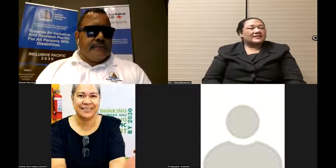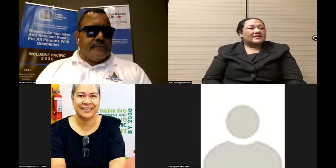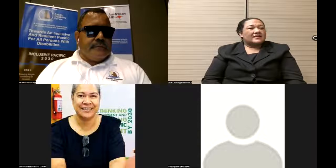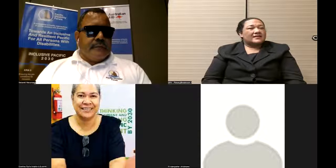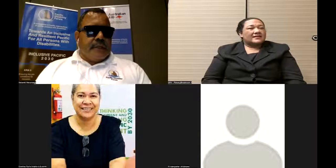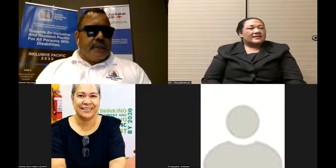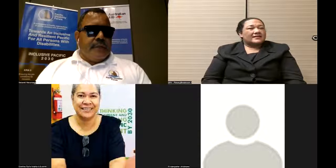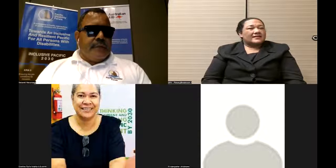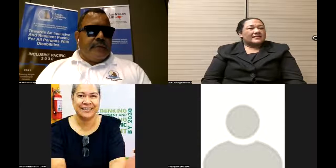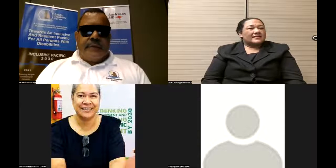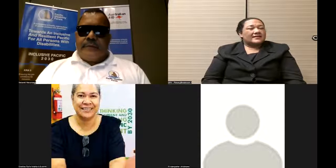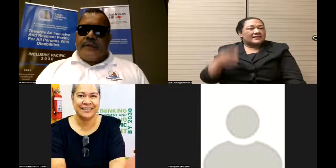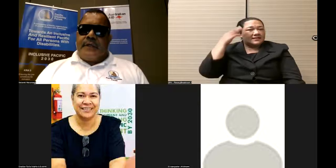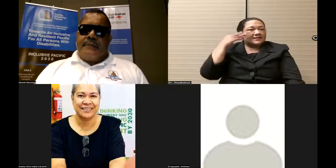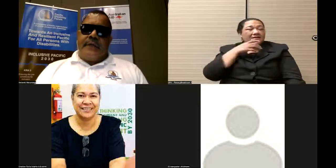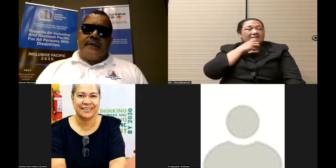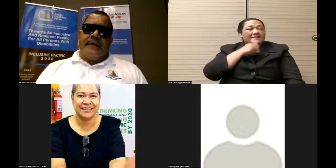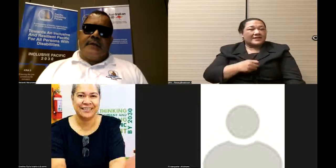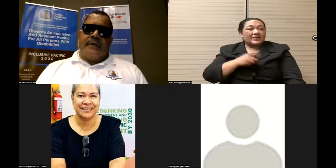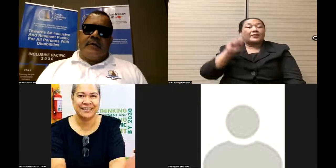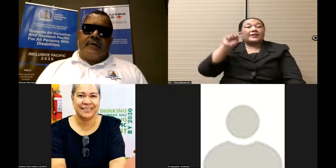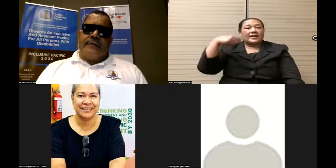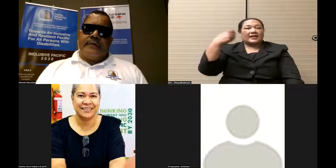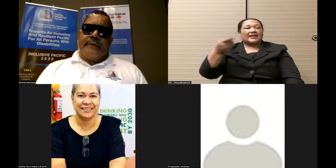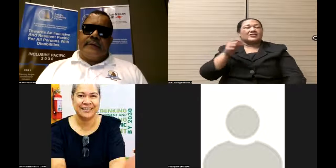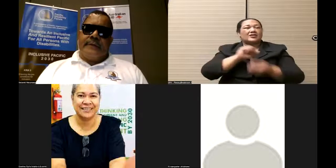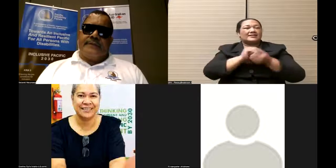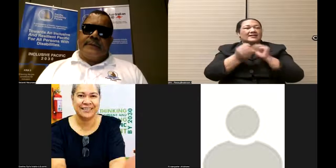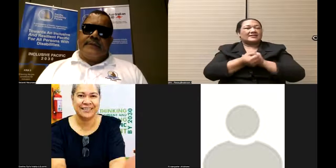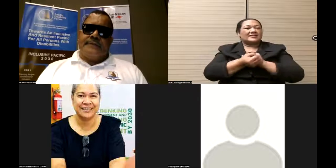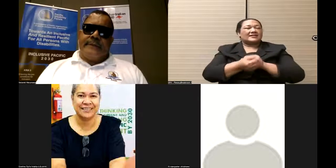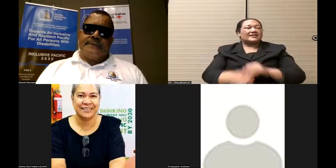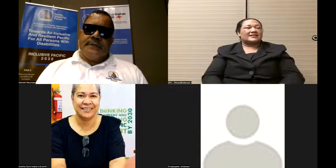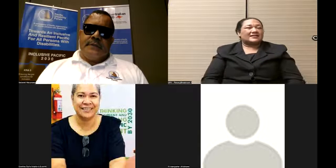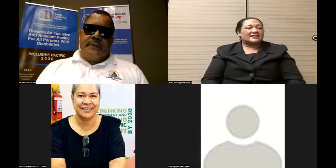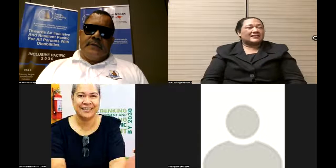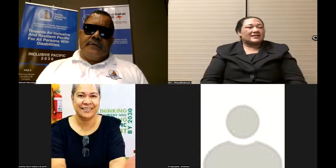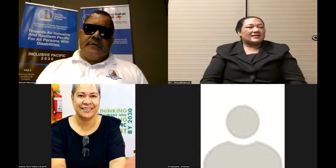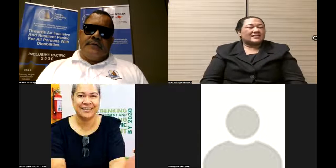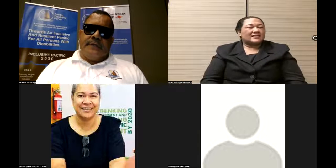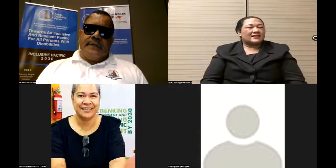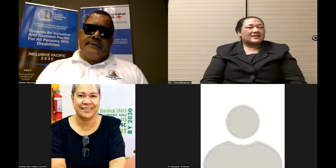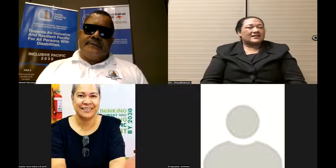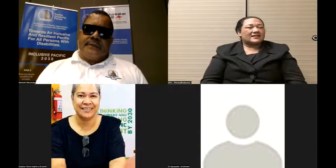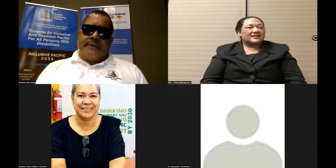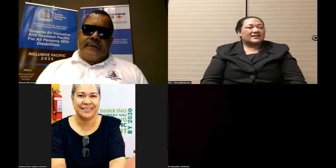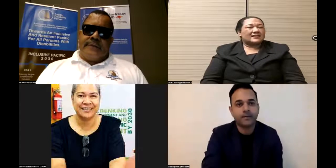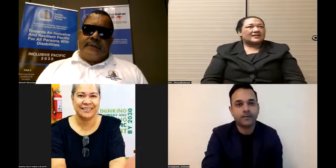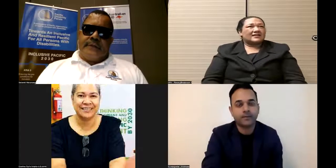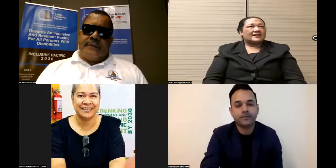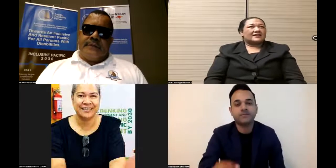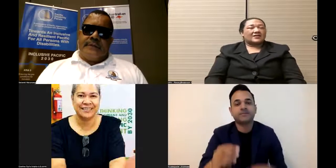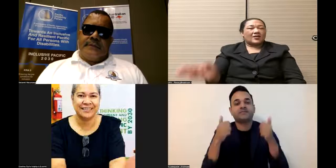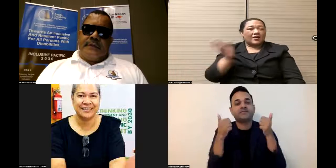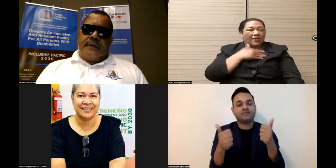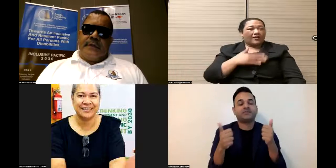our in our program today. And may I again thank all of you, the moderators, the participants. You'd note at the outset, one